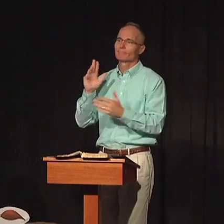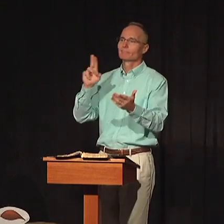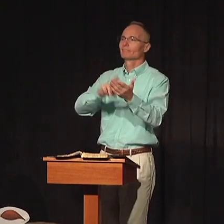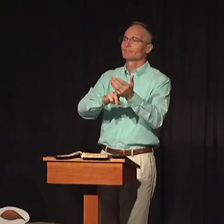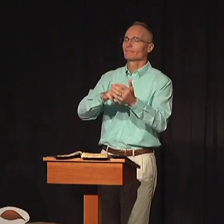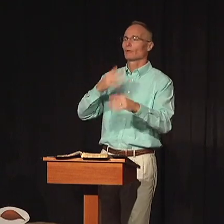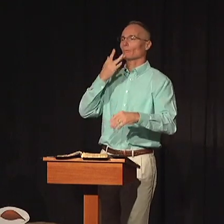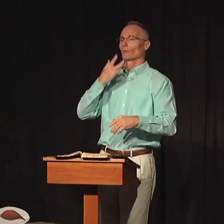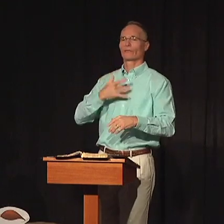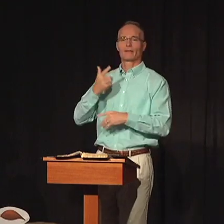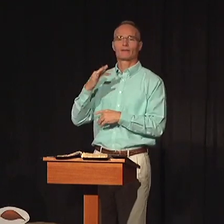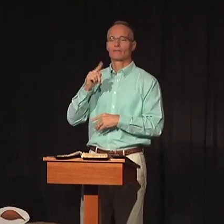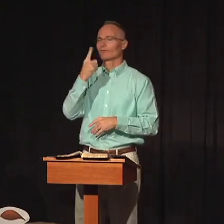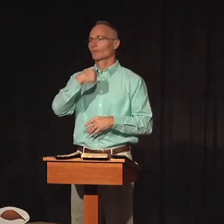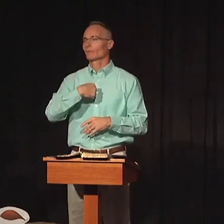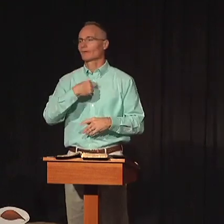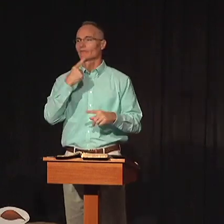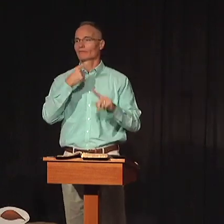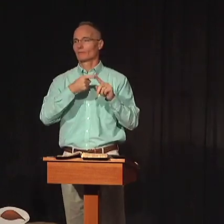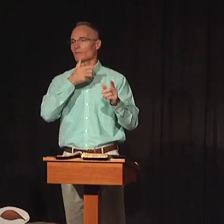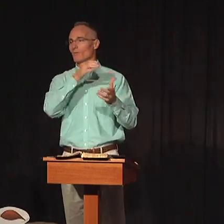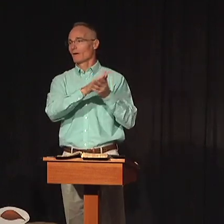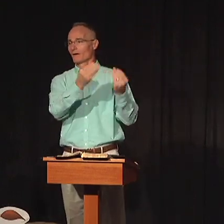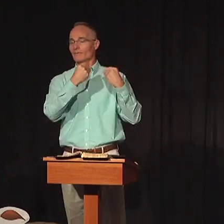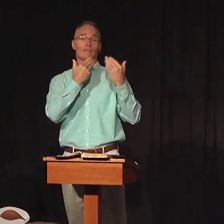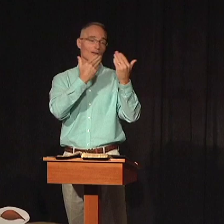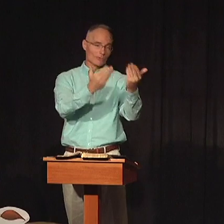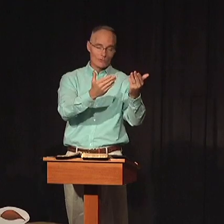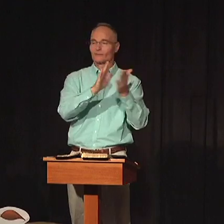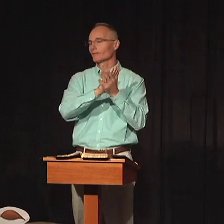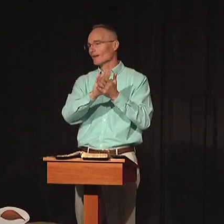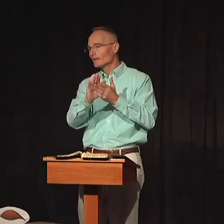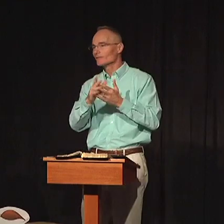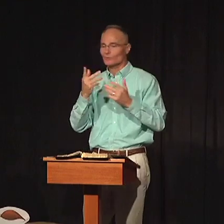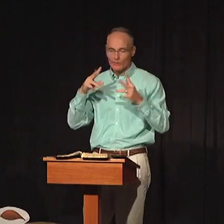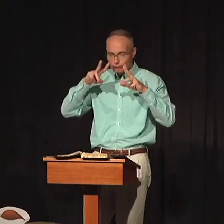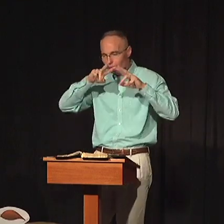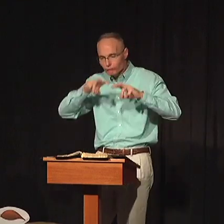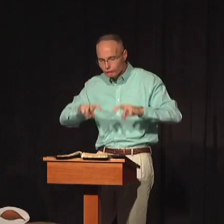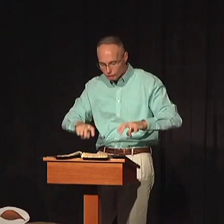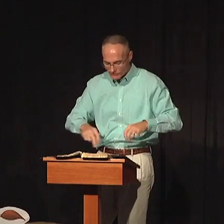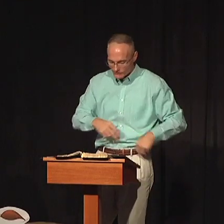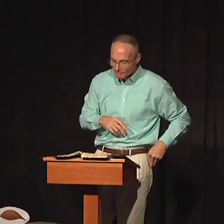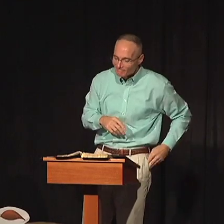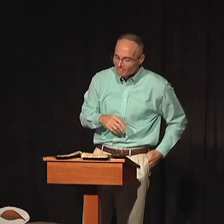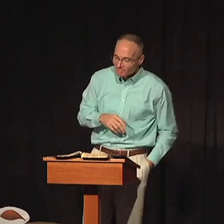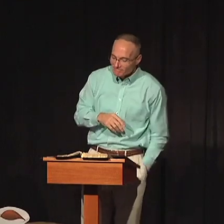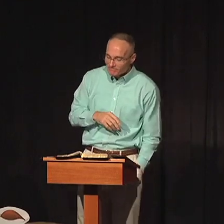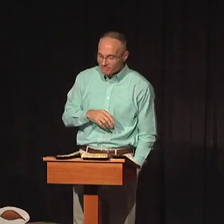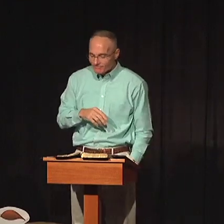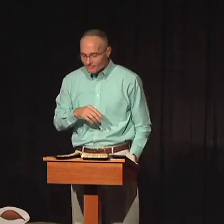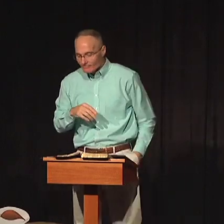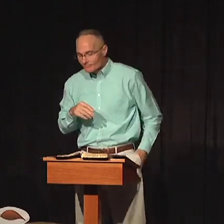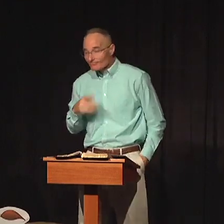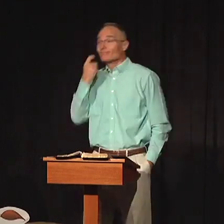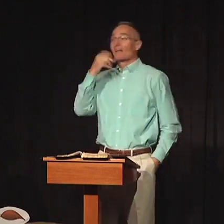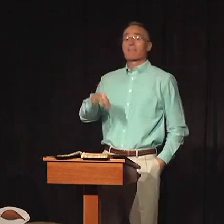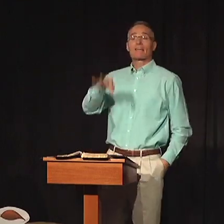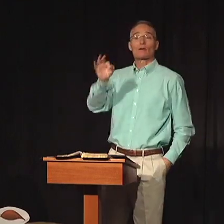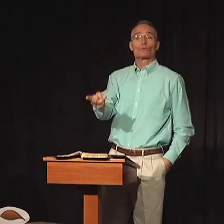23andme.com. I signed up for that. It's a birthday gift for me, from my wife. She gave it to me. Thank you, Deb. That was nice. So looked into my background.